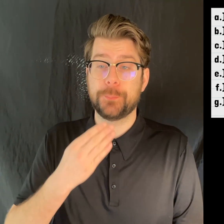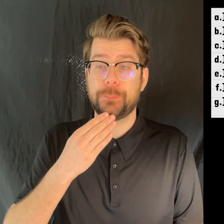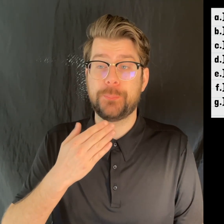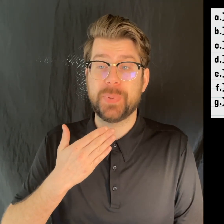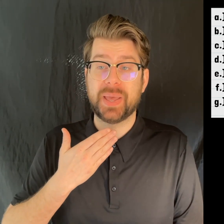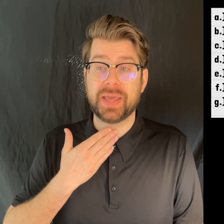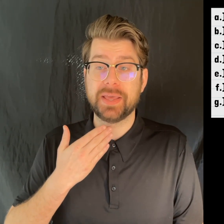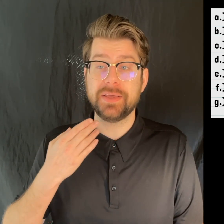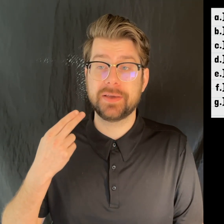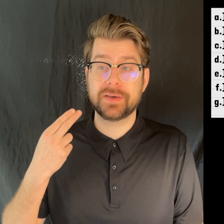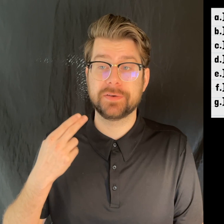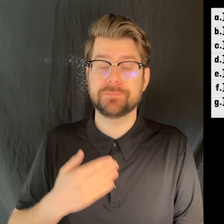bake,